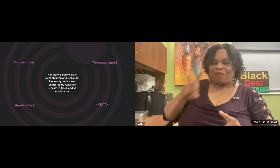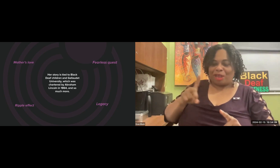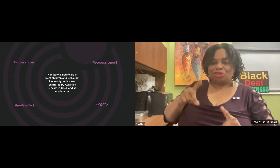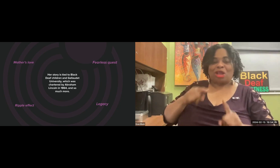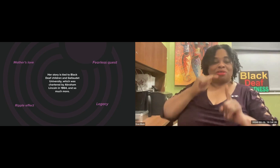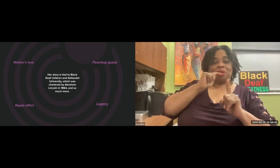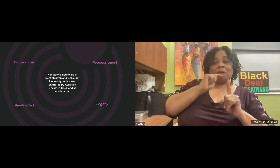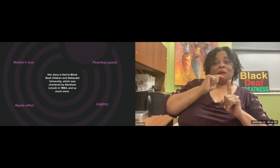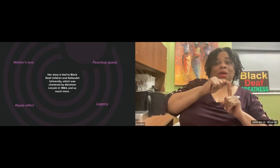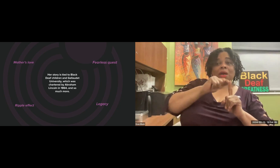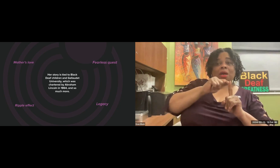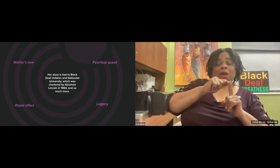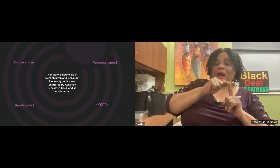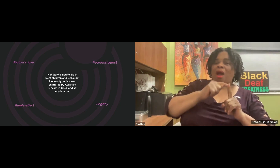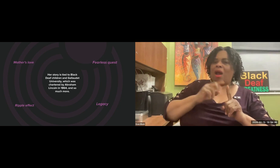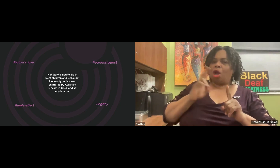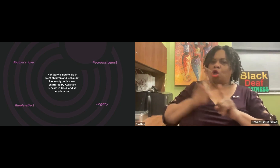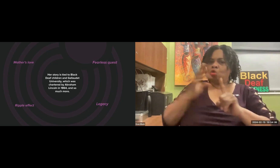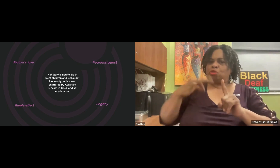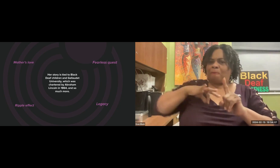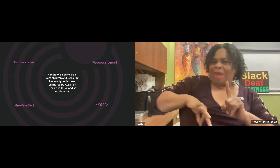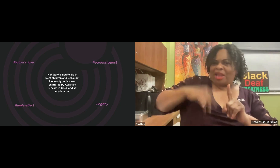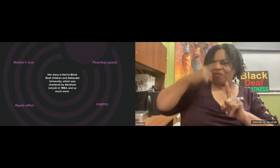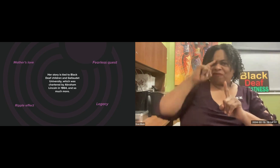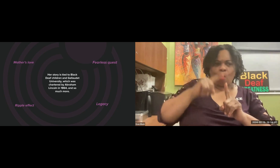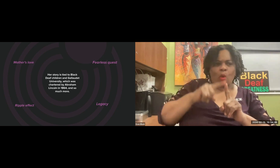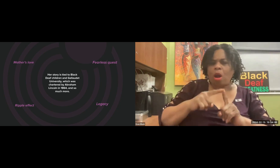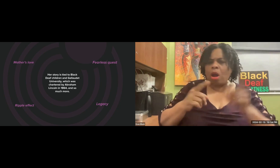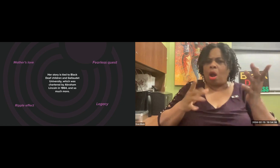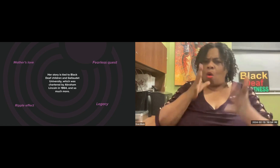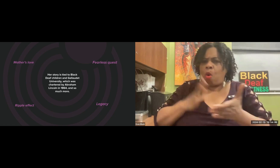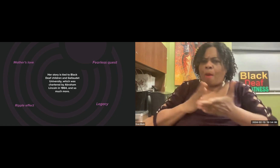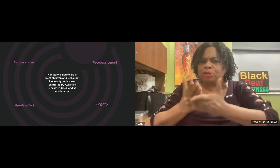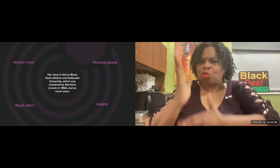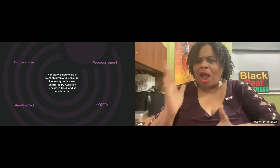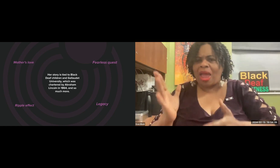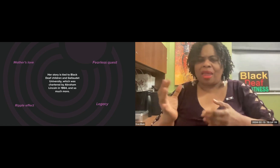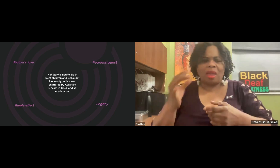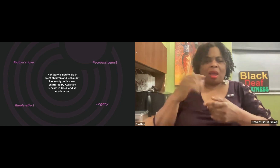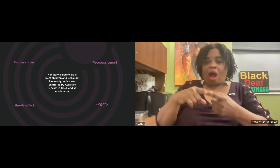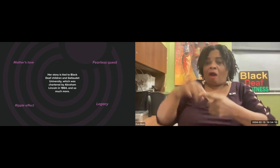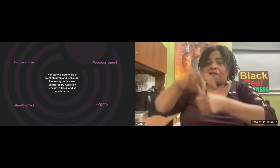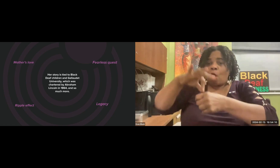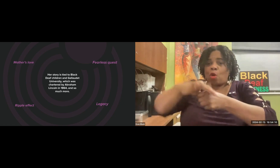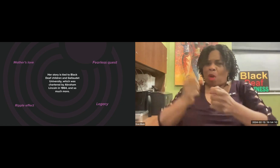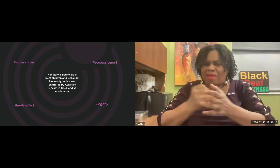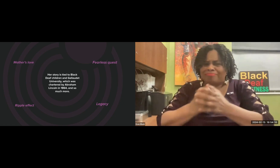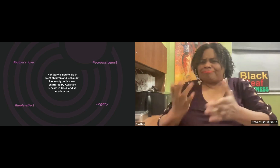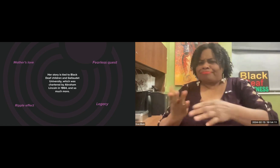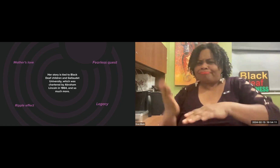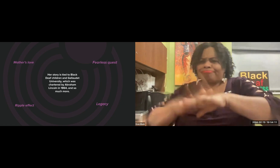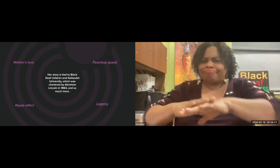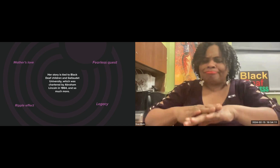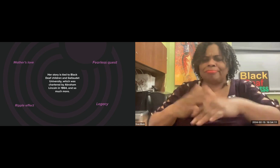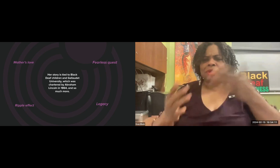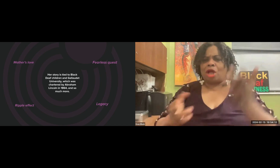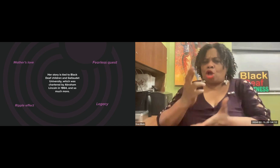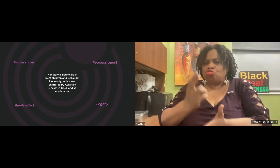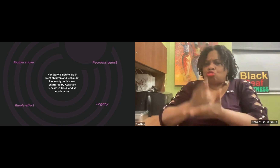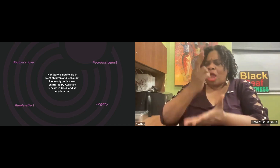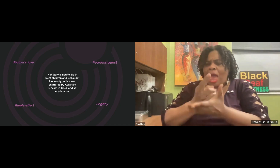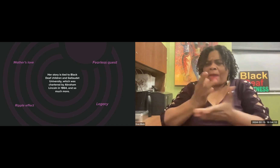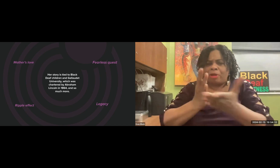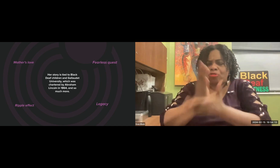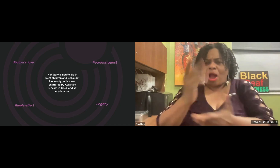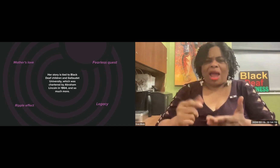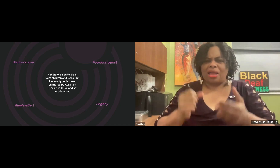today. We know that the Miller versus the DC School Board actually set legal precedent for Brown versus